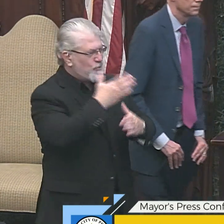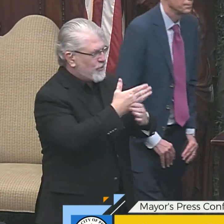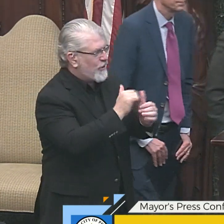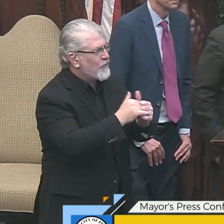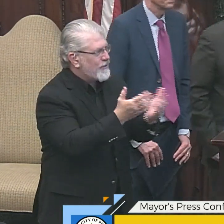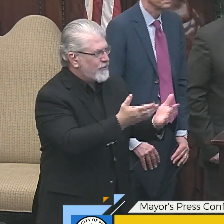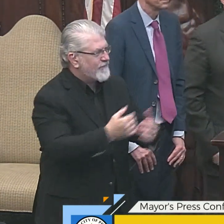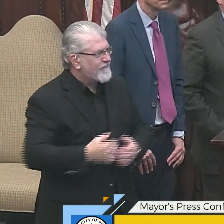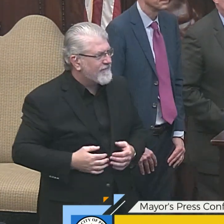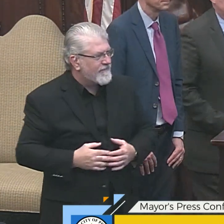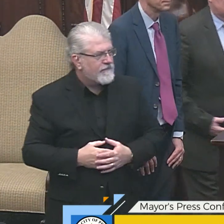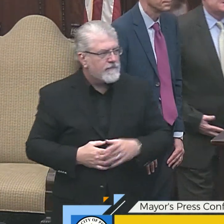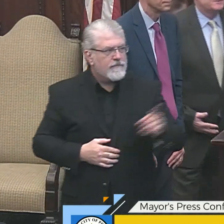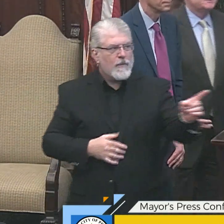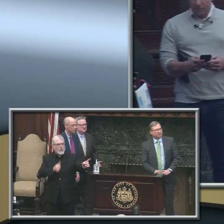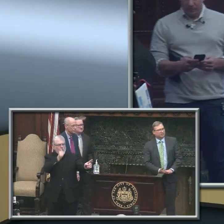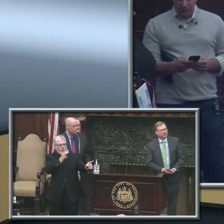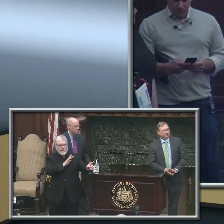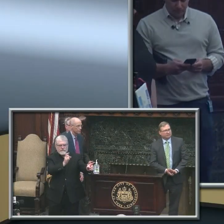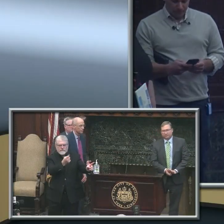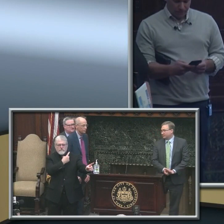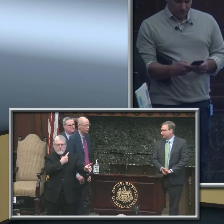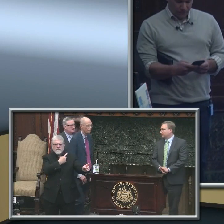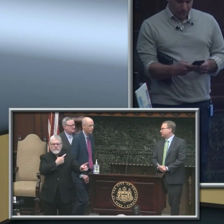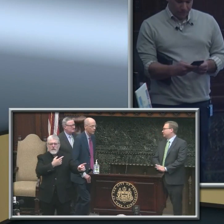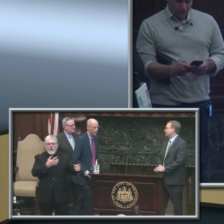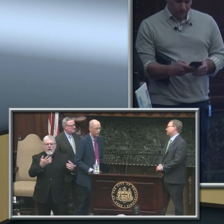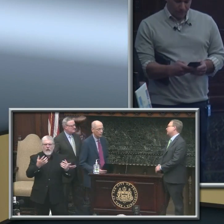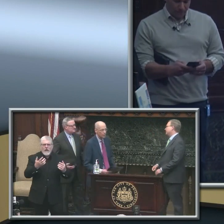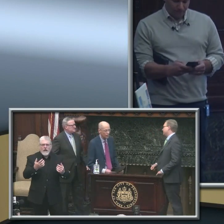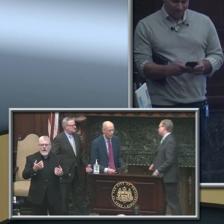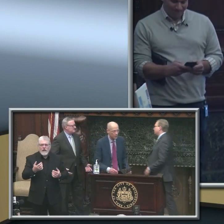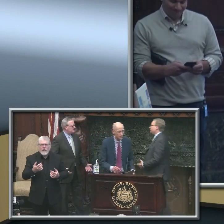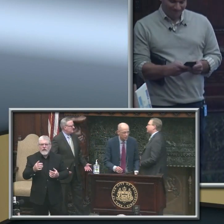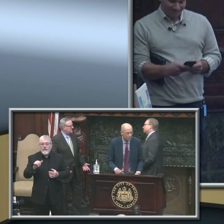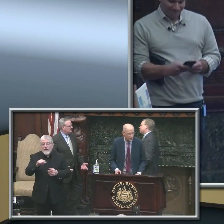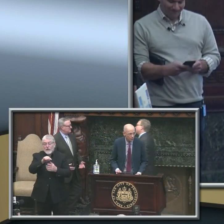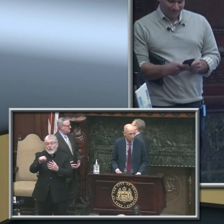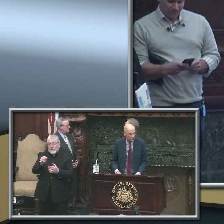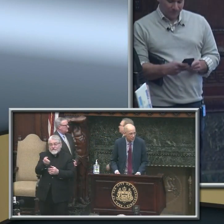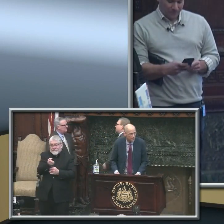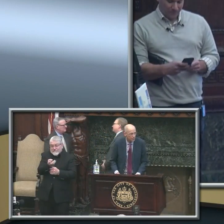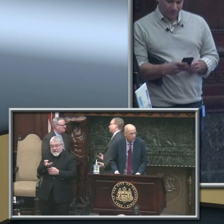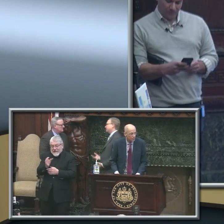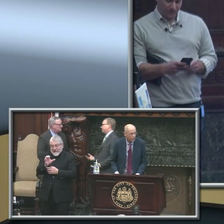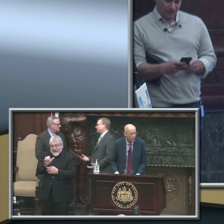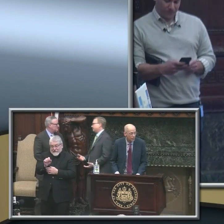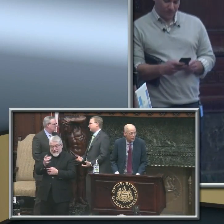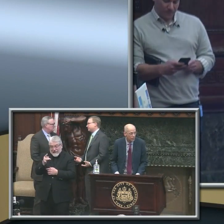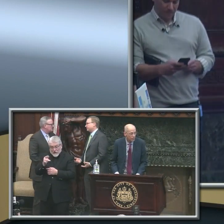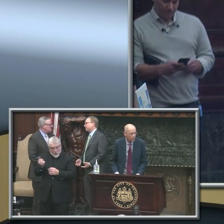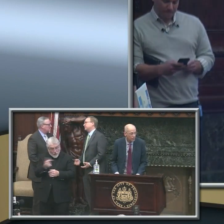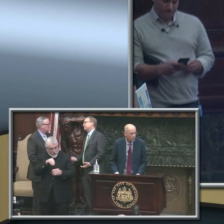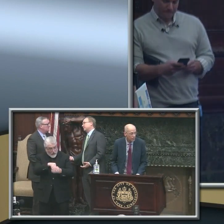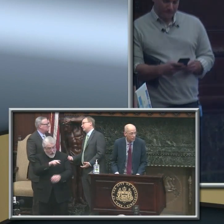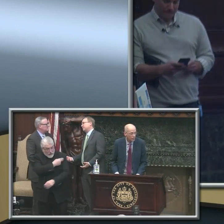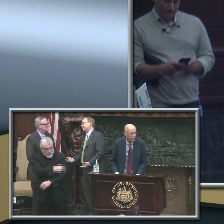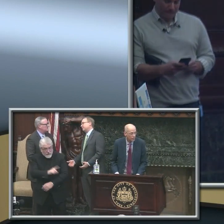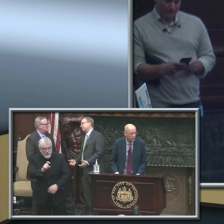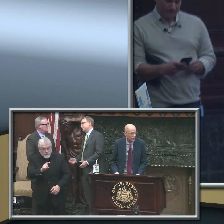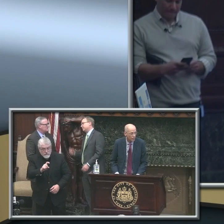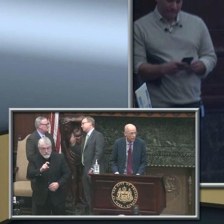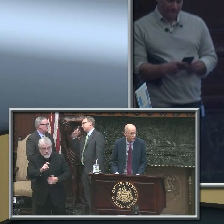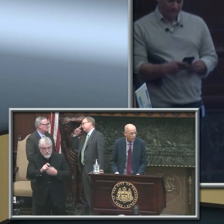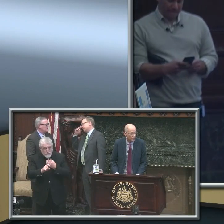Can I ask how many of the cases have been hospitalized? I'm sorry, can you repeat that question? How many of the cases have